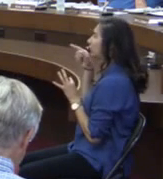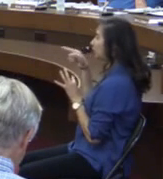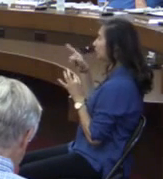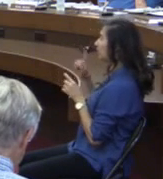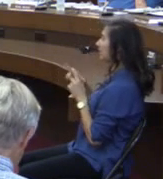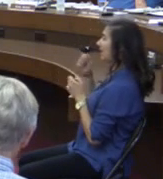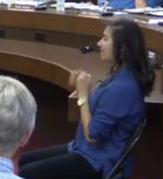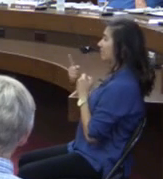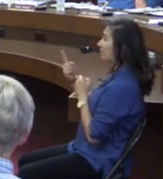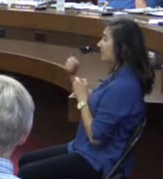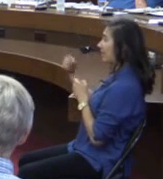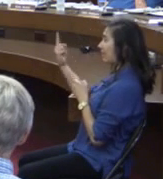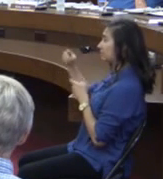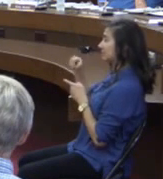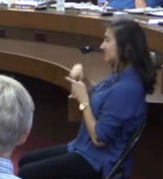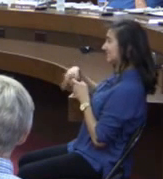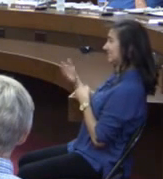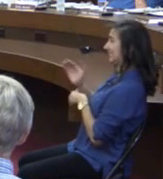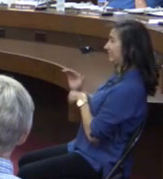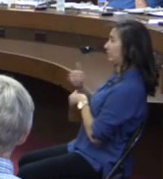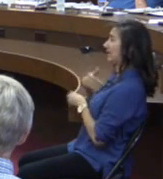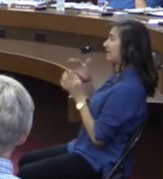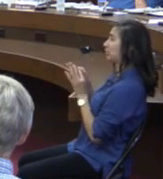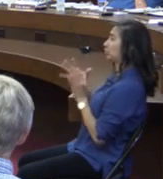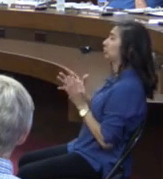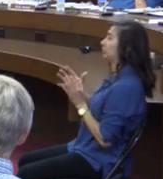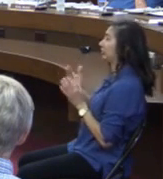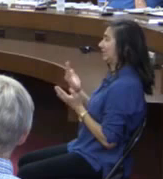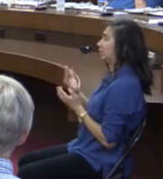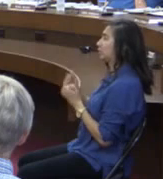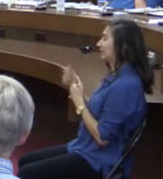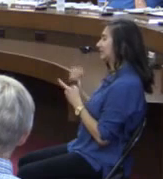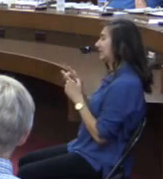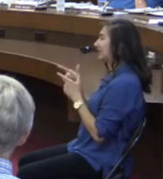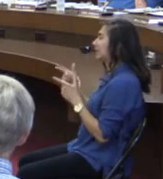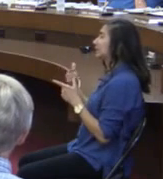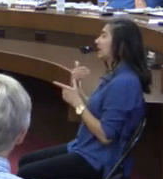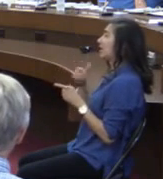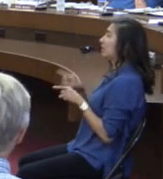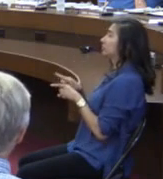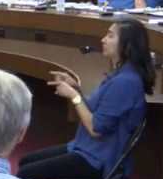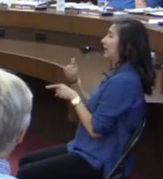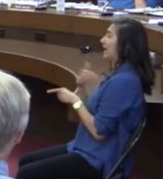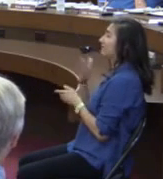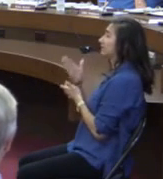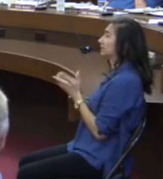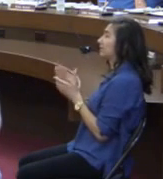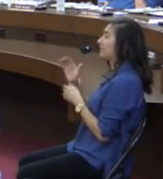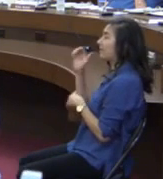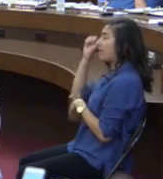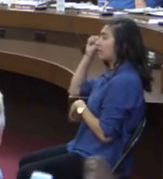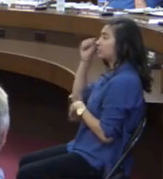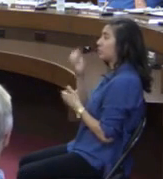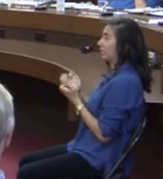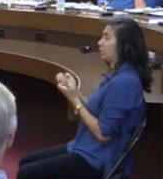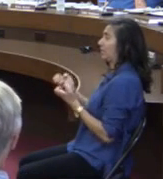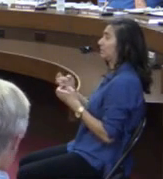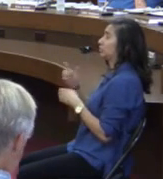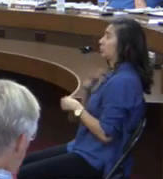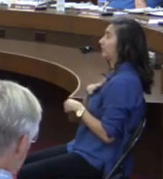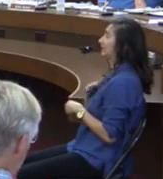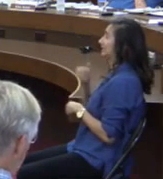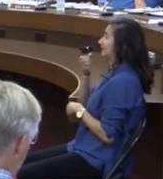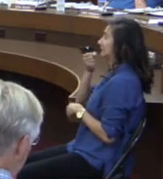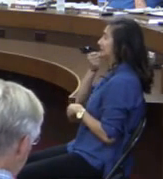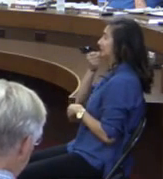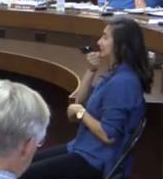come up to speak this evening. We do have an interpreter here providing sign language, and we have some audio devices for our board members, so we need to speak right into